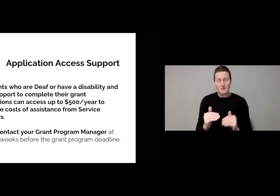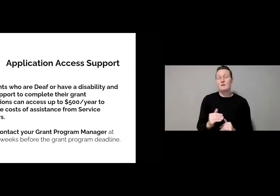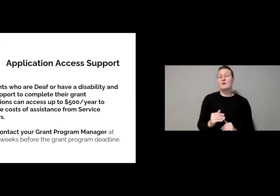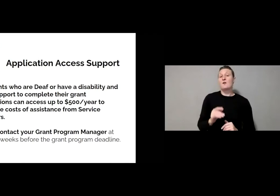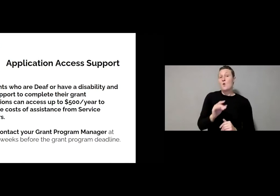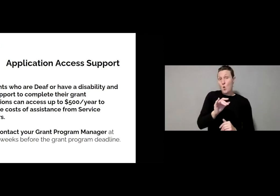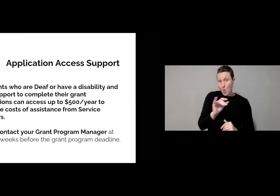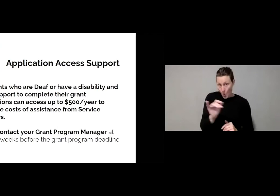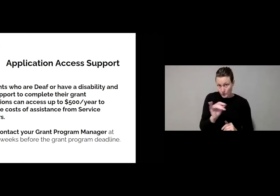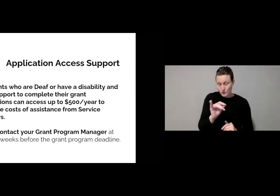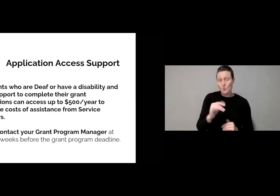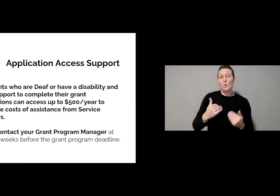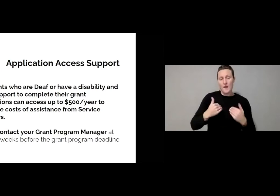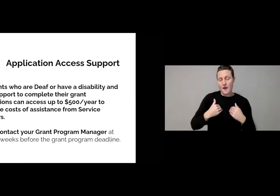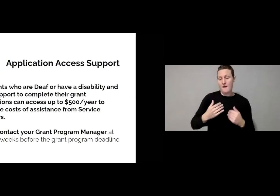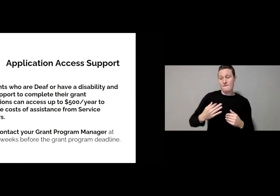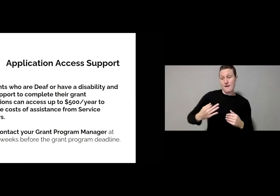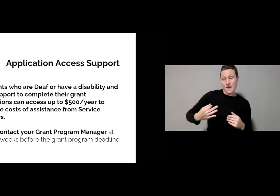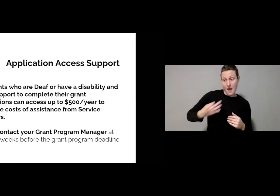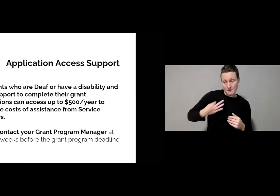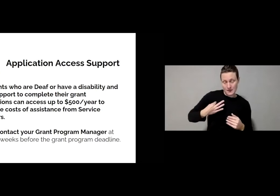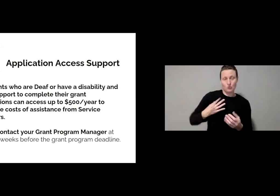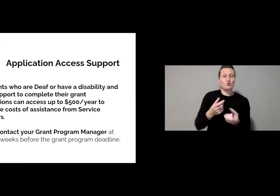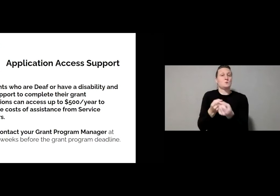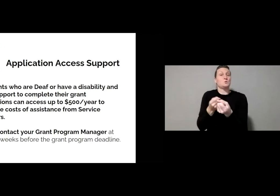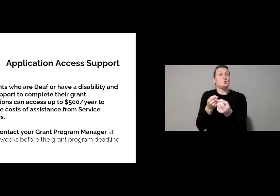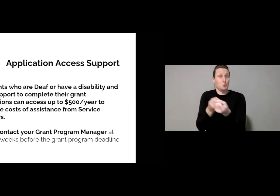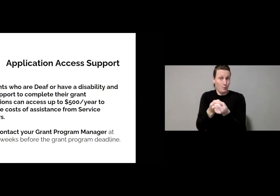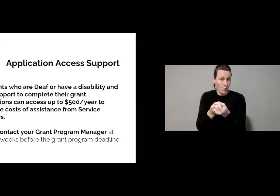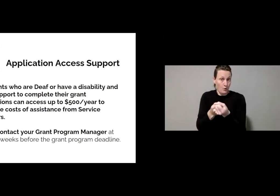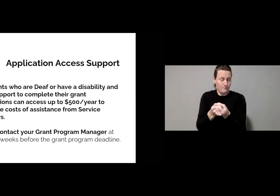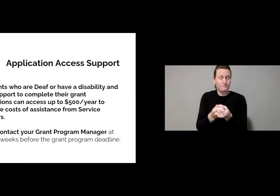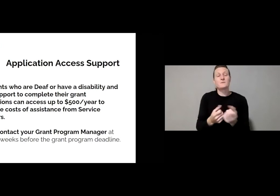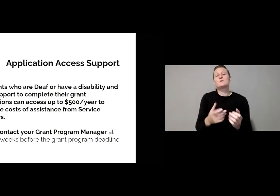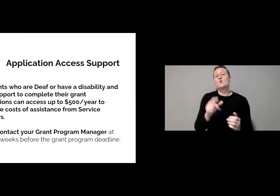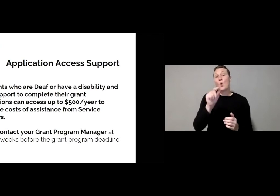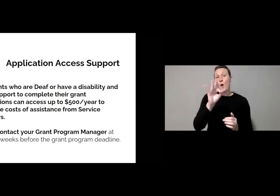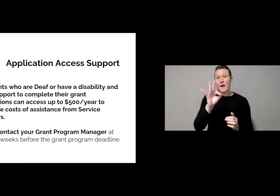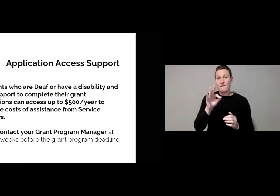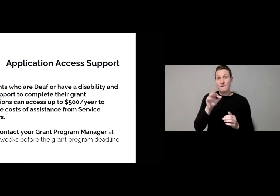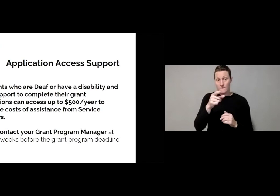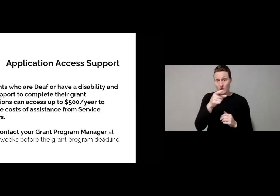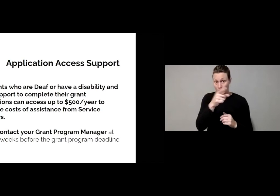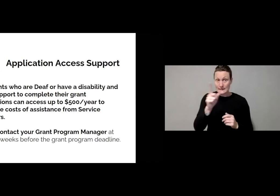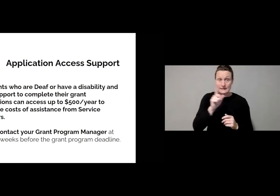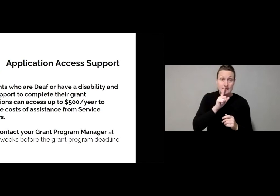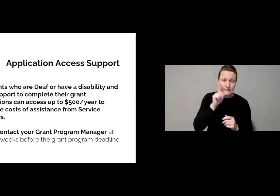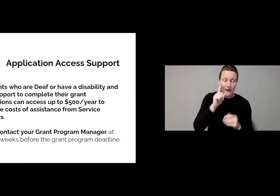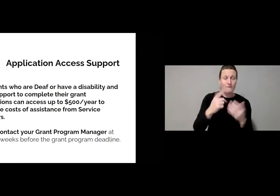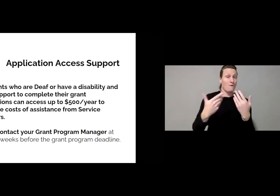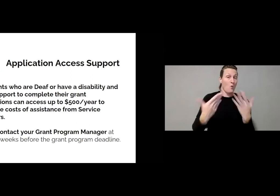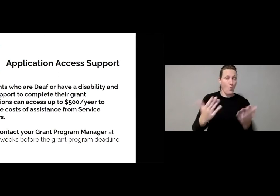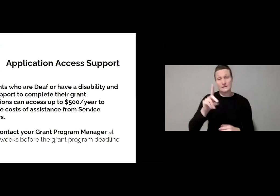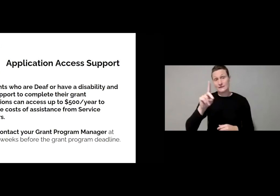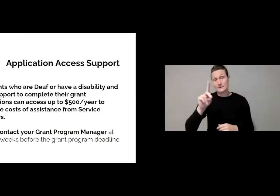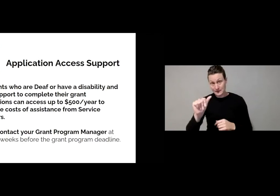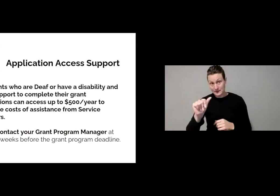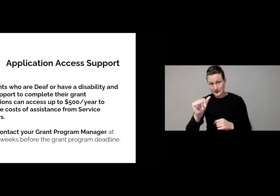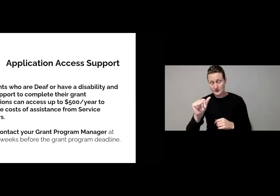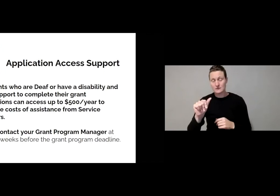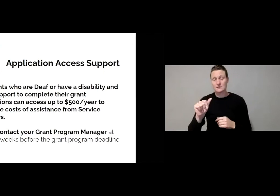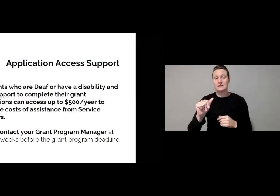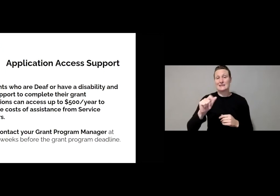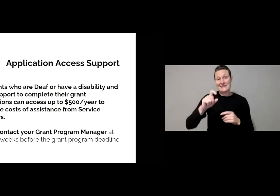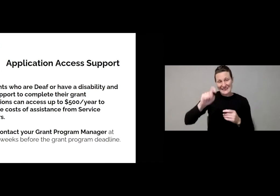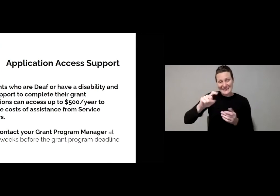is our application access support. So artists who are deaf or artists with disabilities who need support to